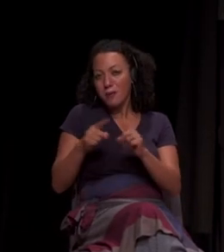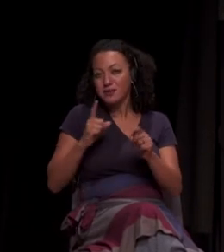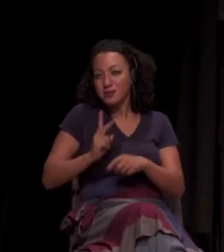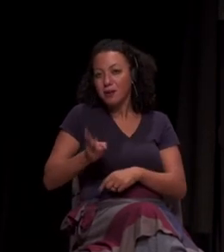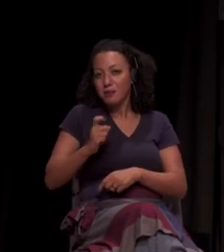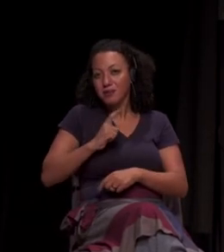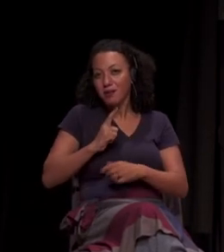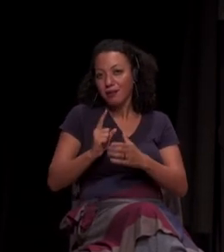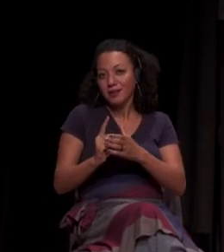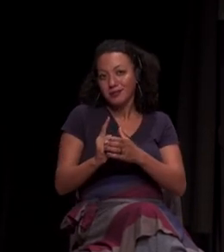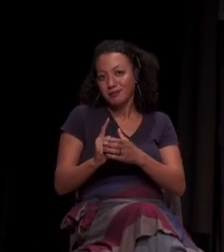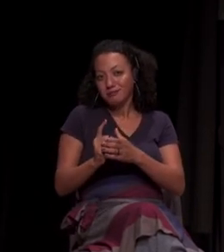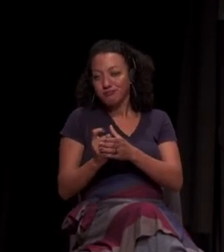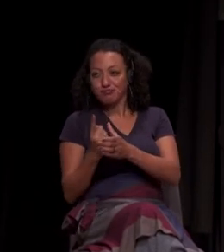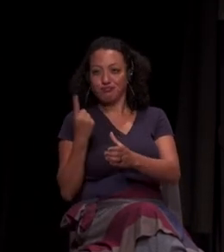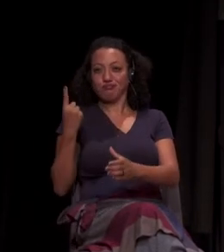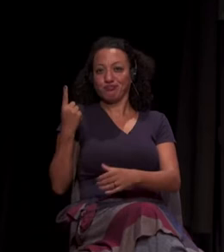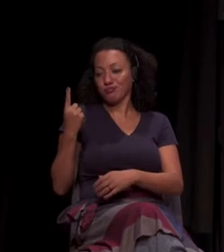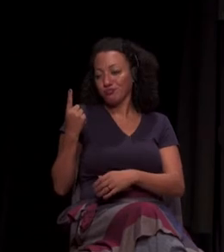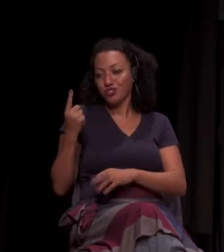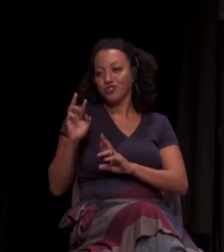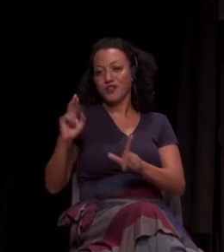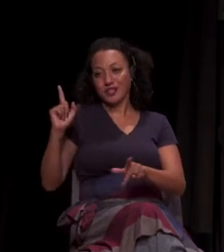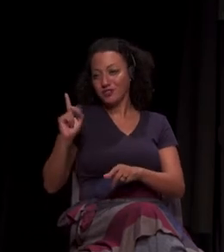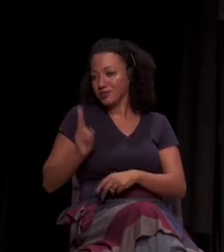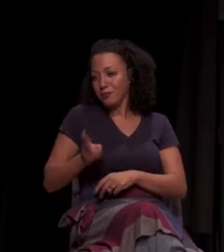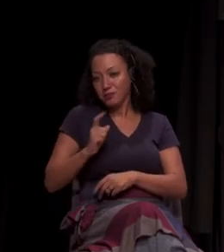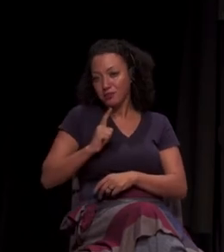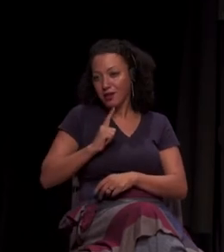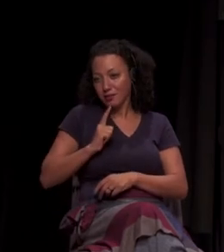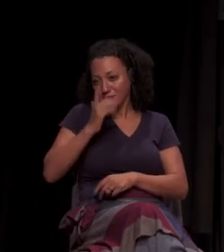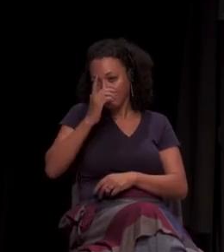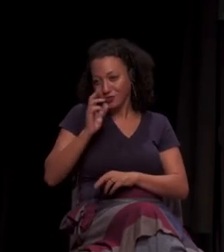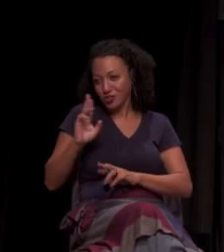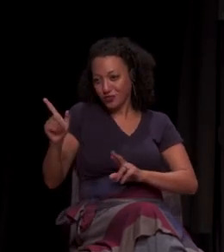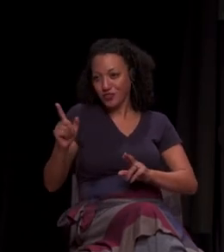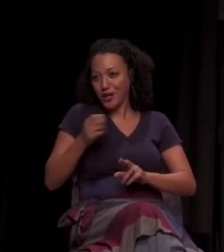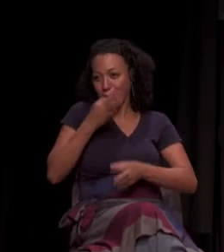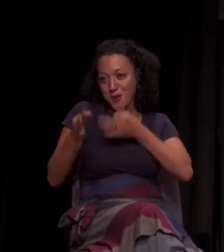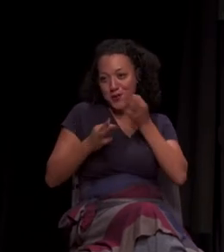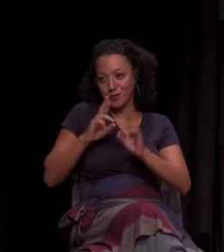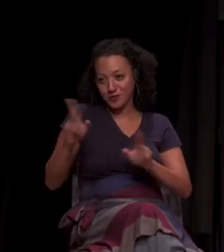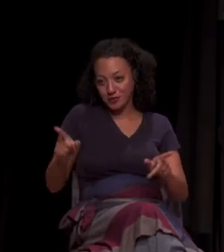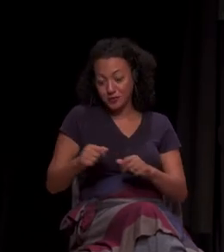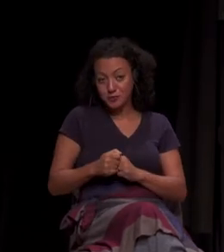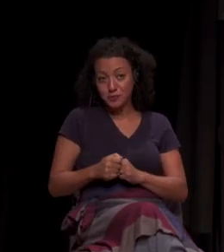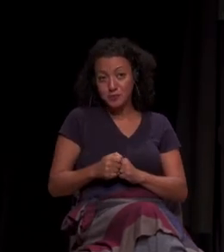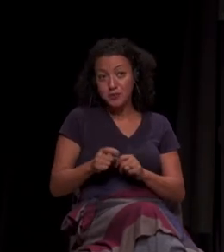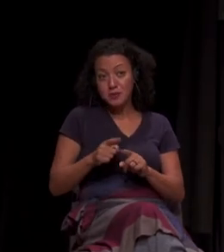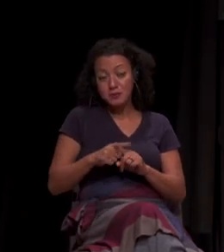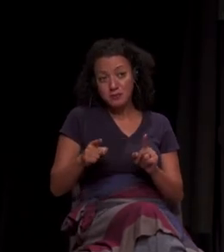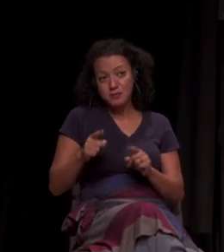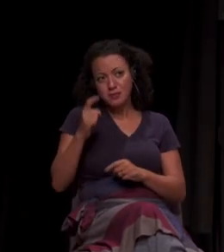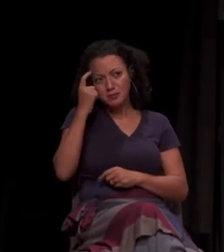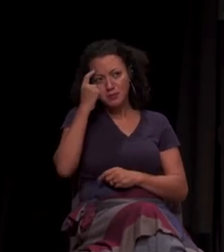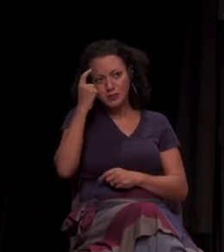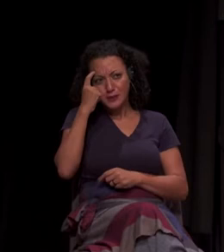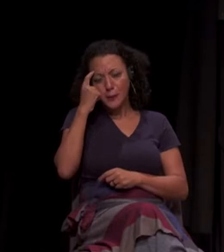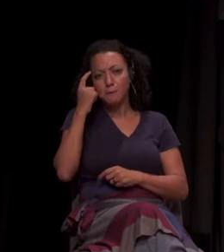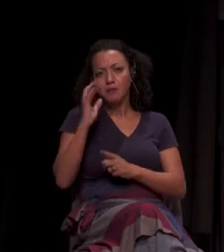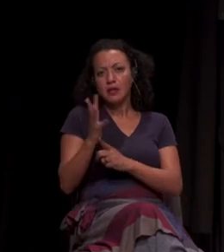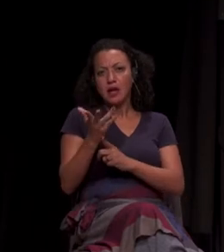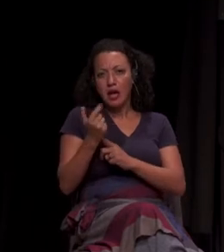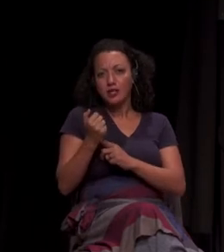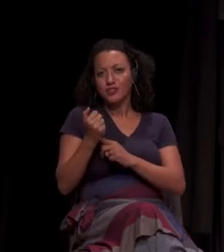is, with the reception of works that challenge race, class, gender, sexuality, but particularly sexuality,